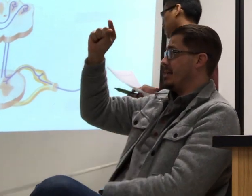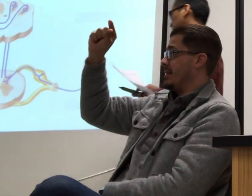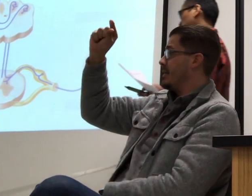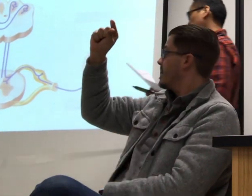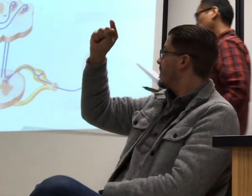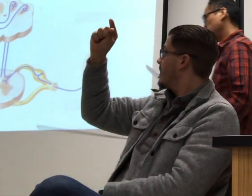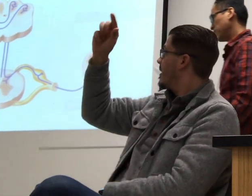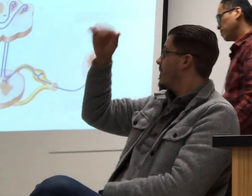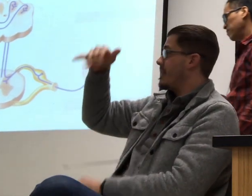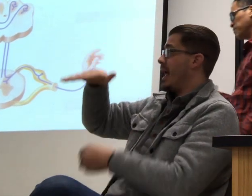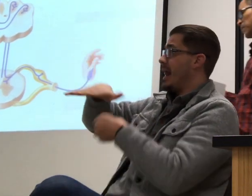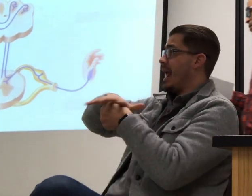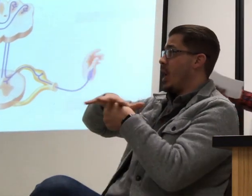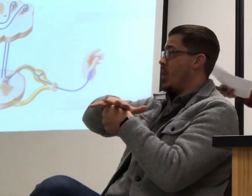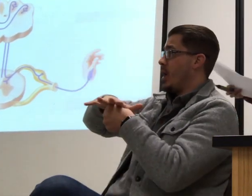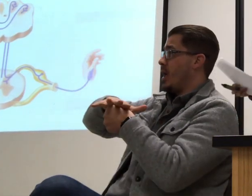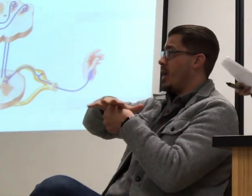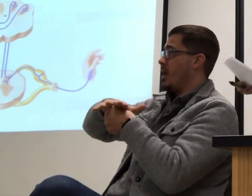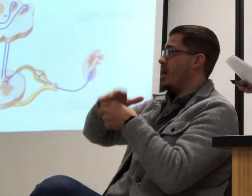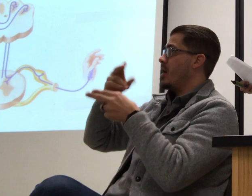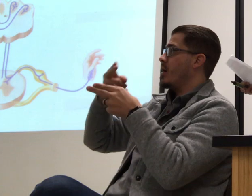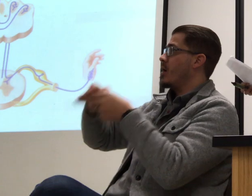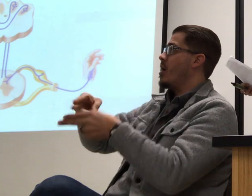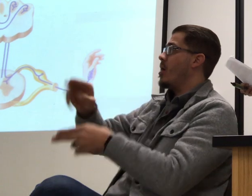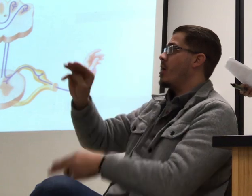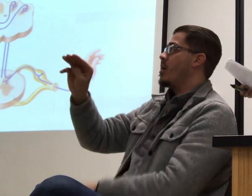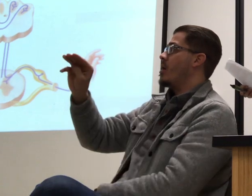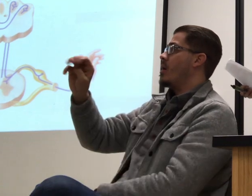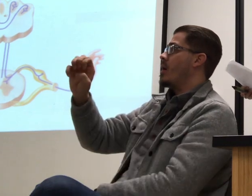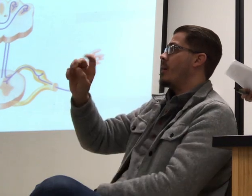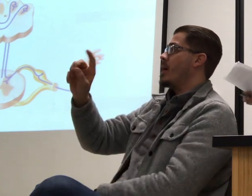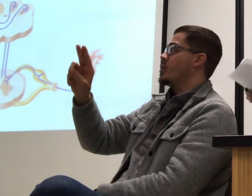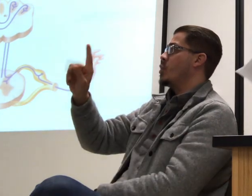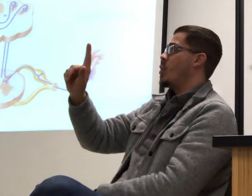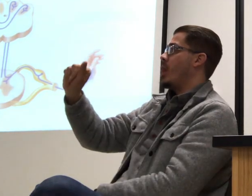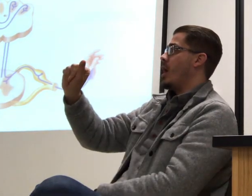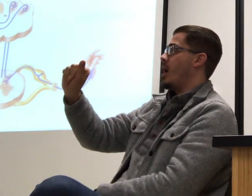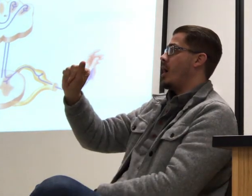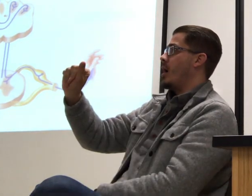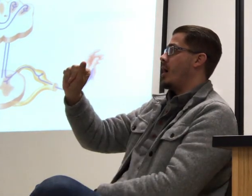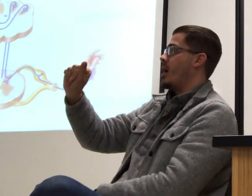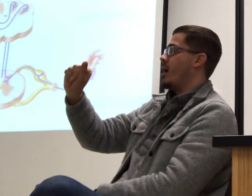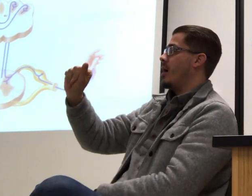area is called the medulla. Okay.